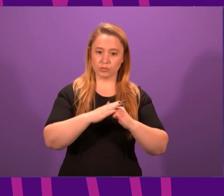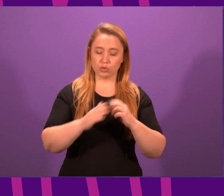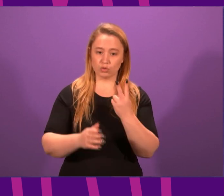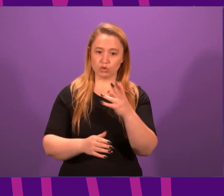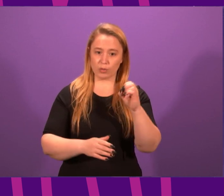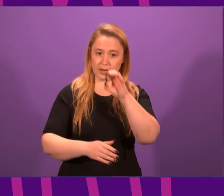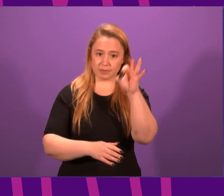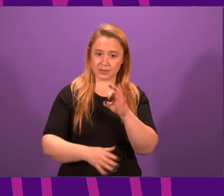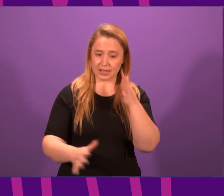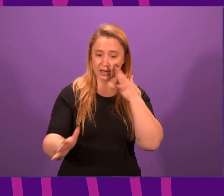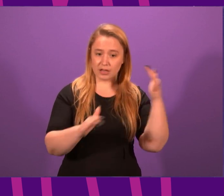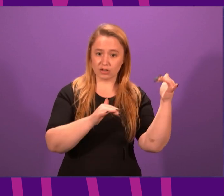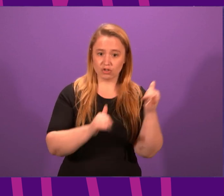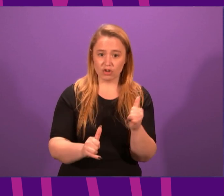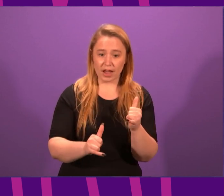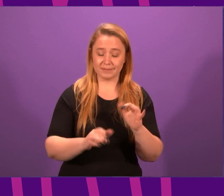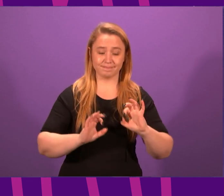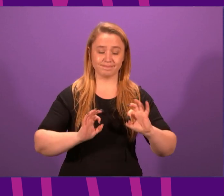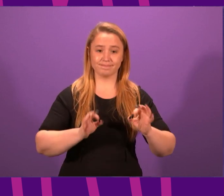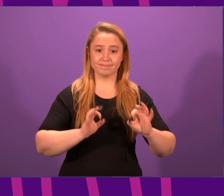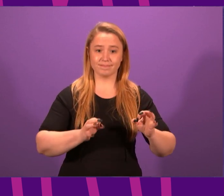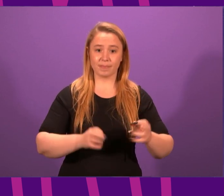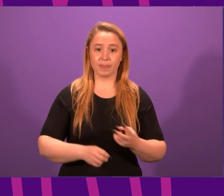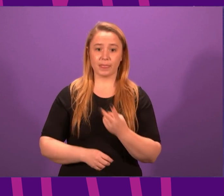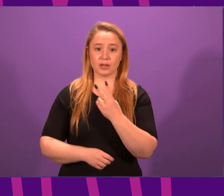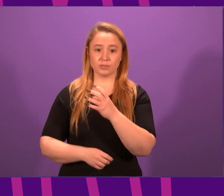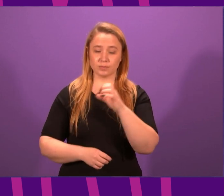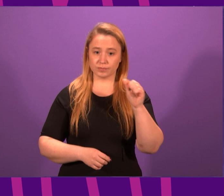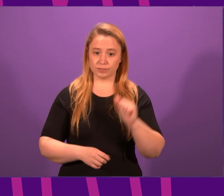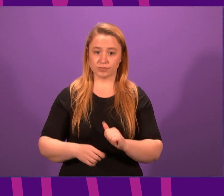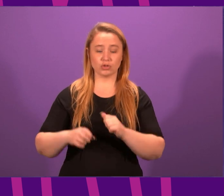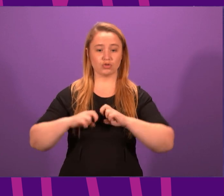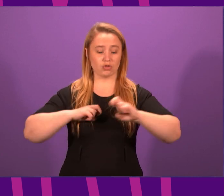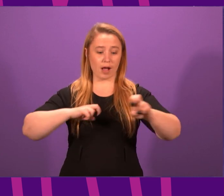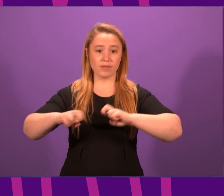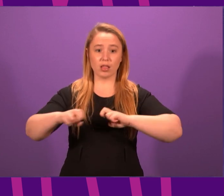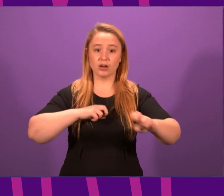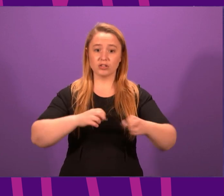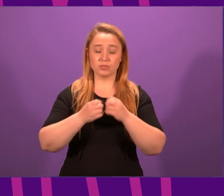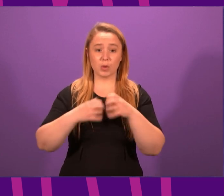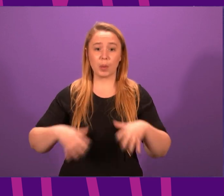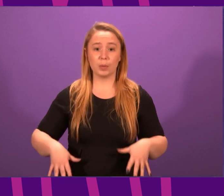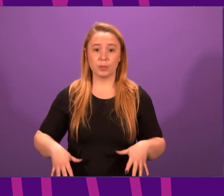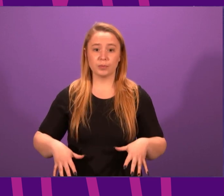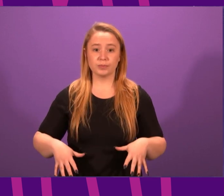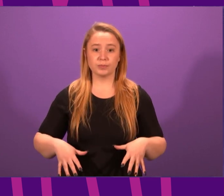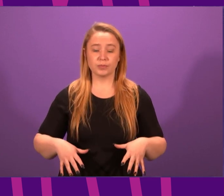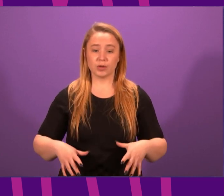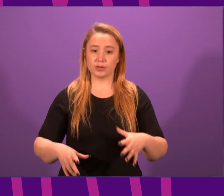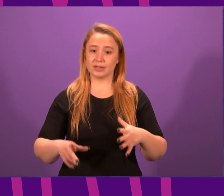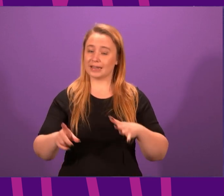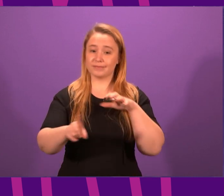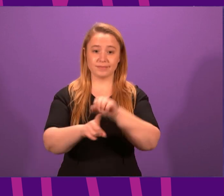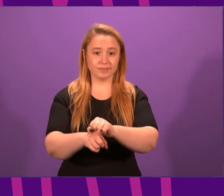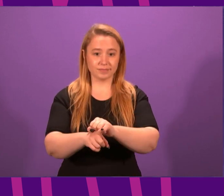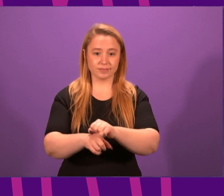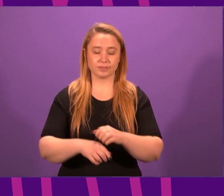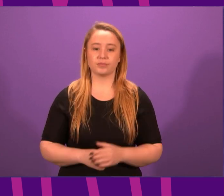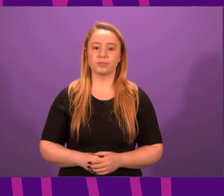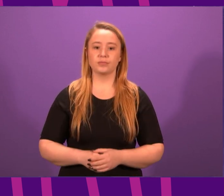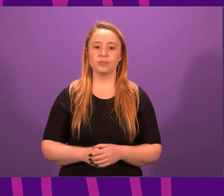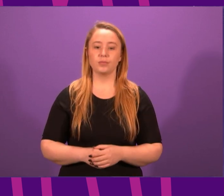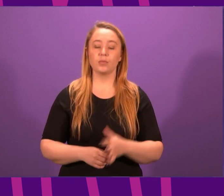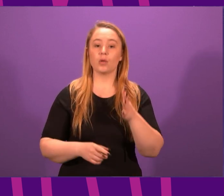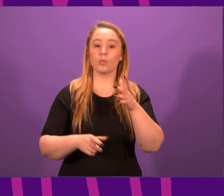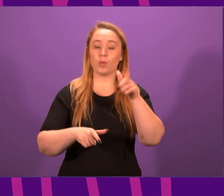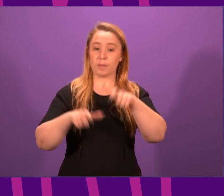More than 1,000 travellers were lost in the process. And students were treated shabbily, The spike in cases that came after the return